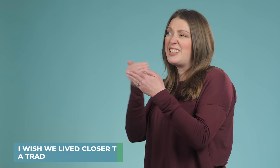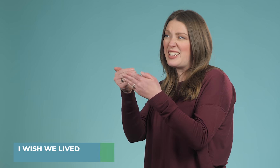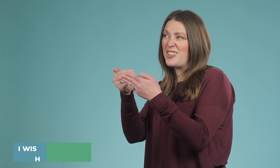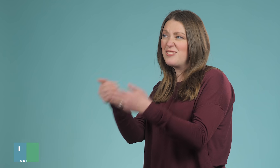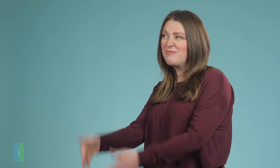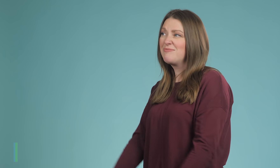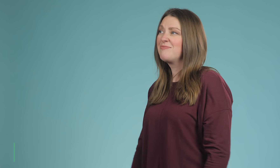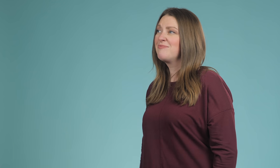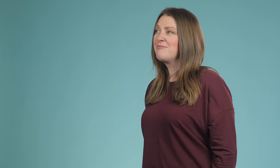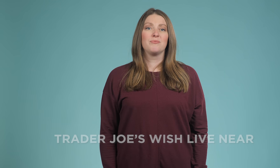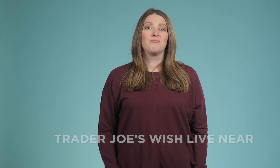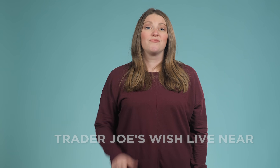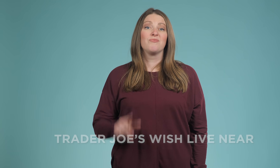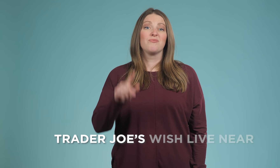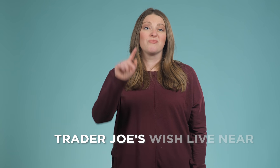near.